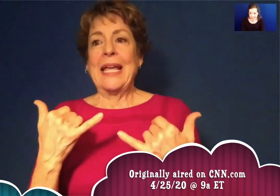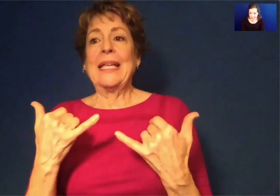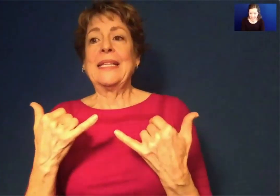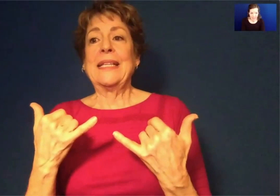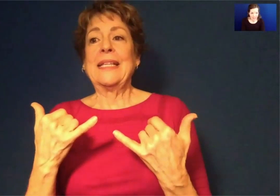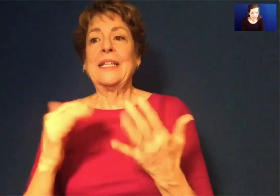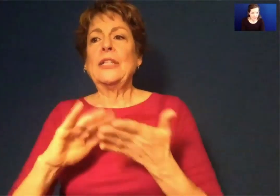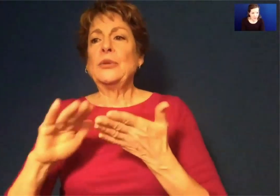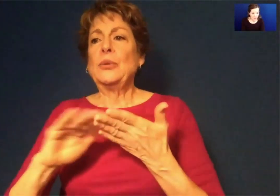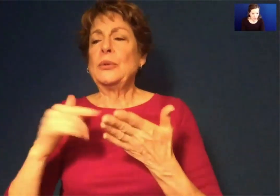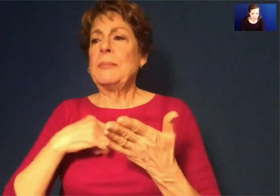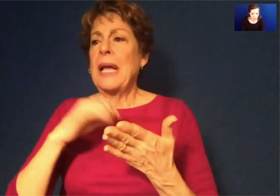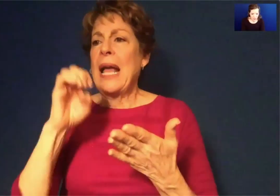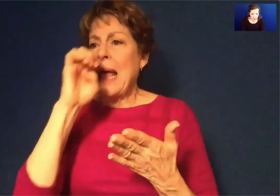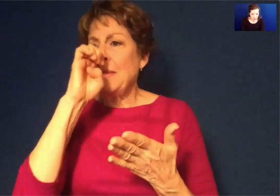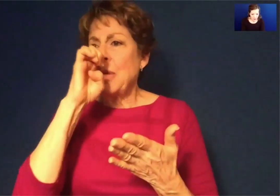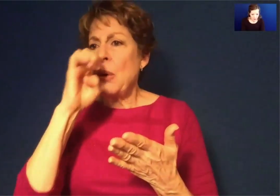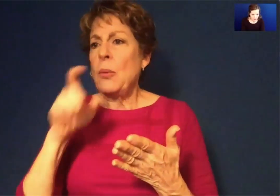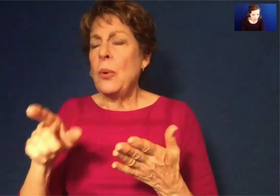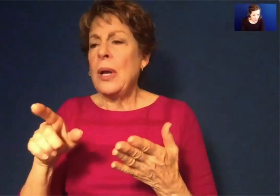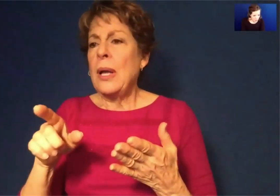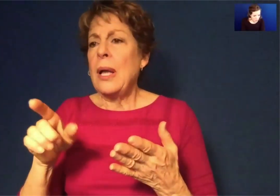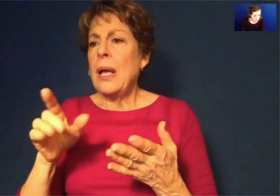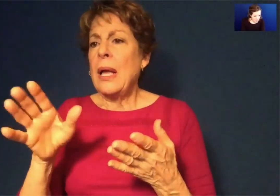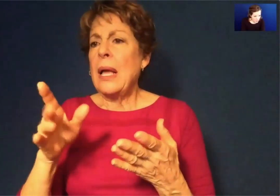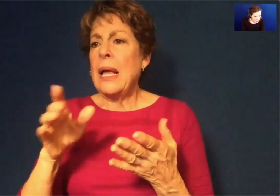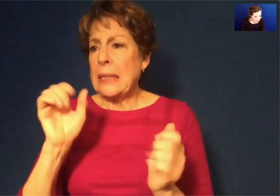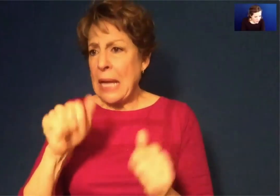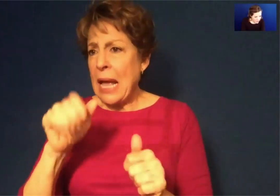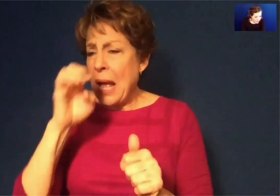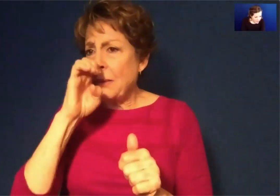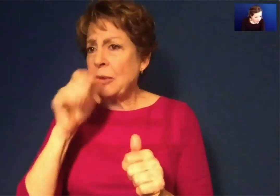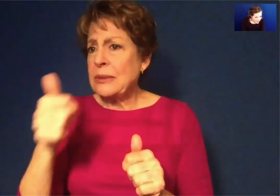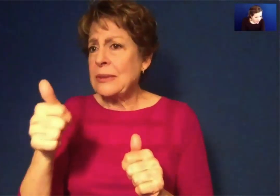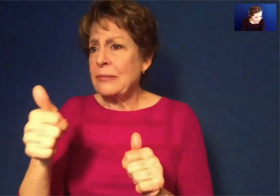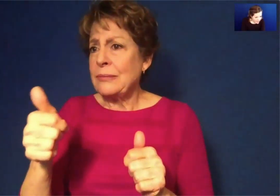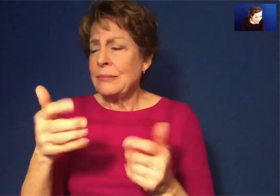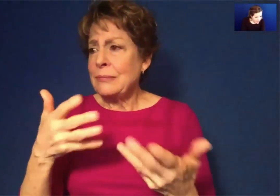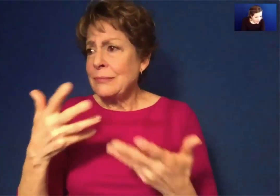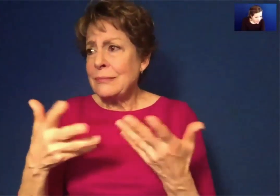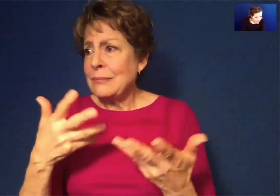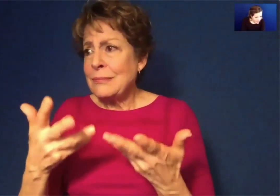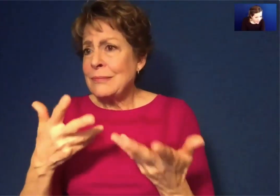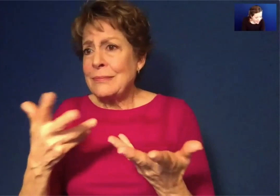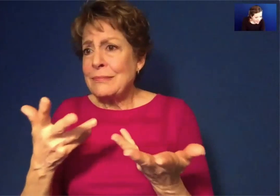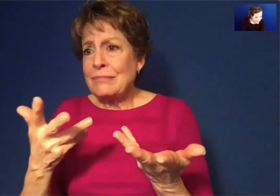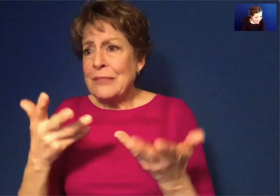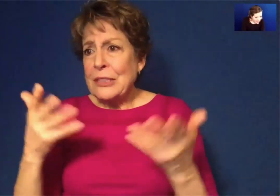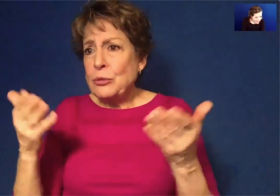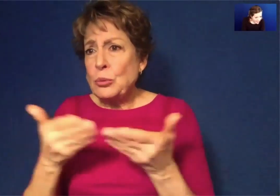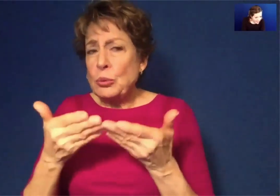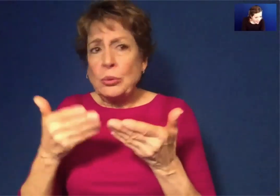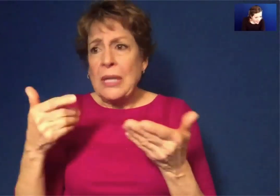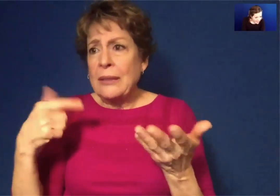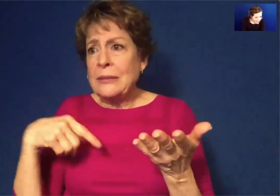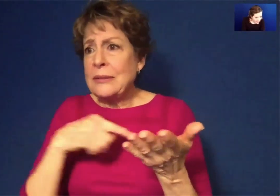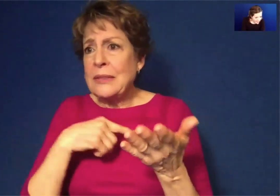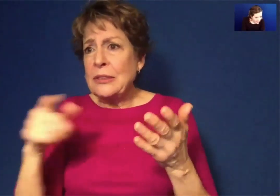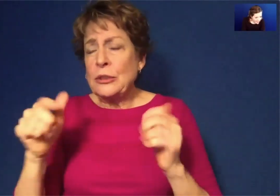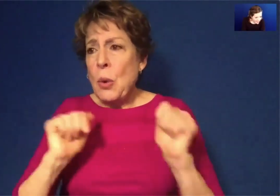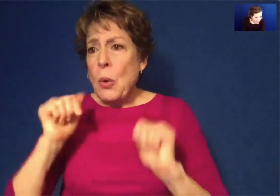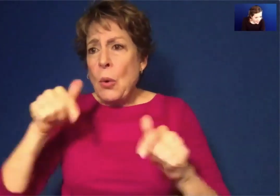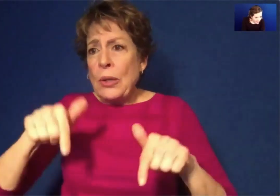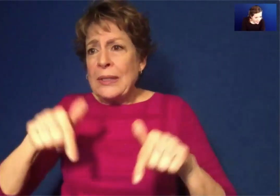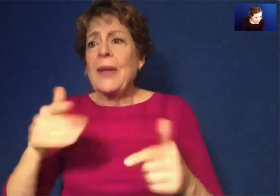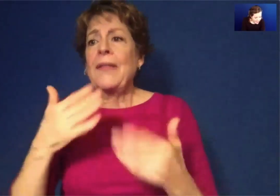Well, today on the show, we're going to be talking to people... Excuse Elmo. Sorry, everybody. Sorry, Dr. Sanjay, Miss Erica. Can Elmo